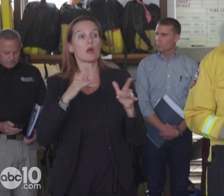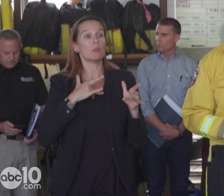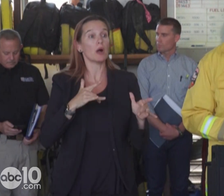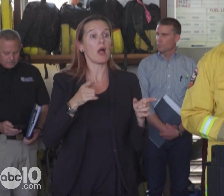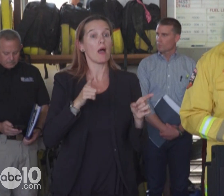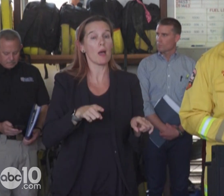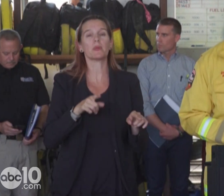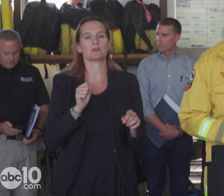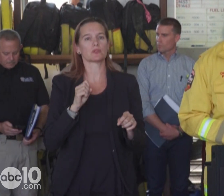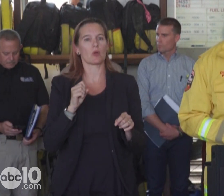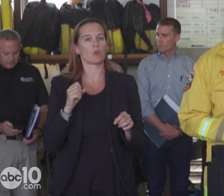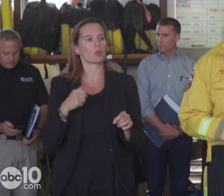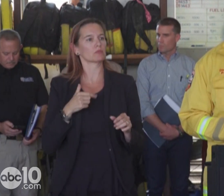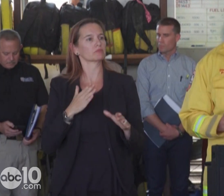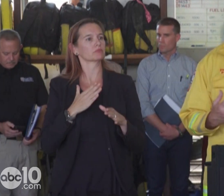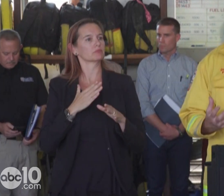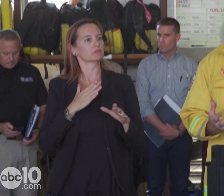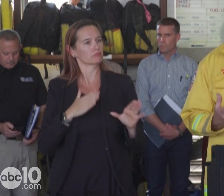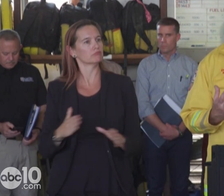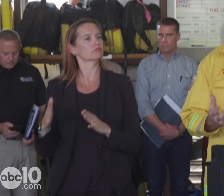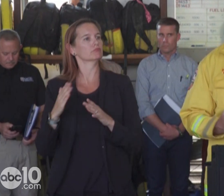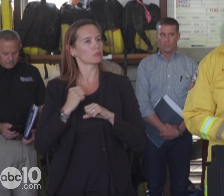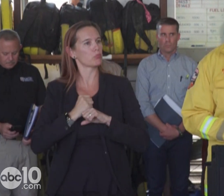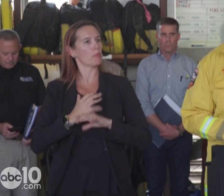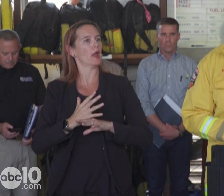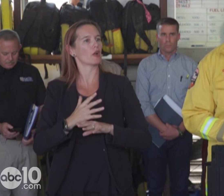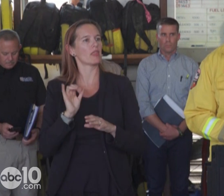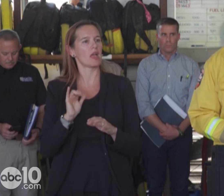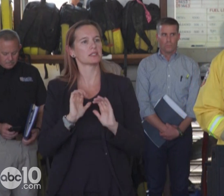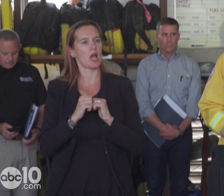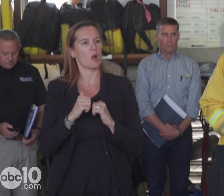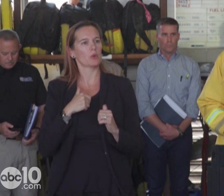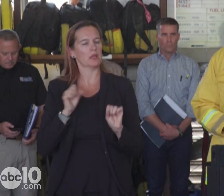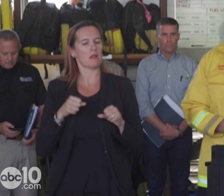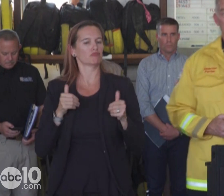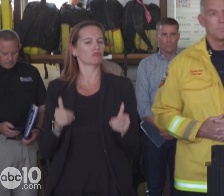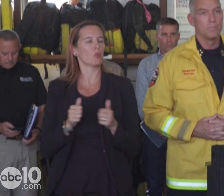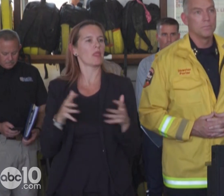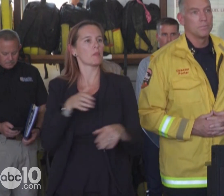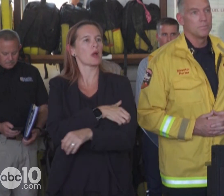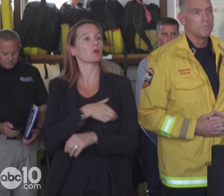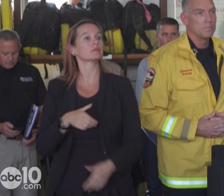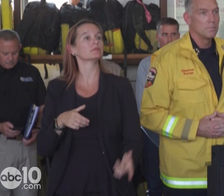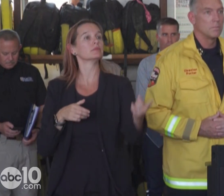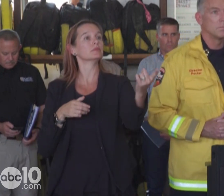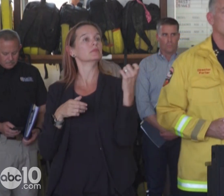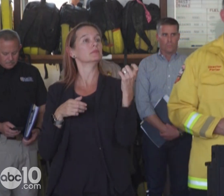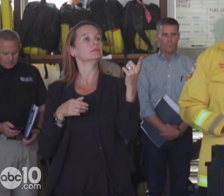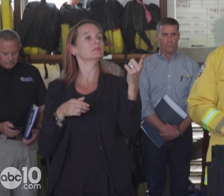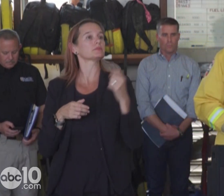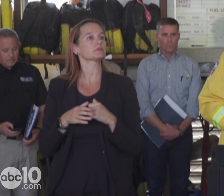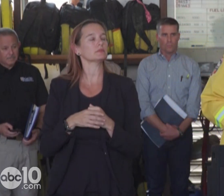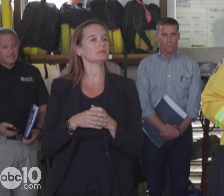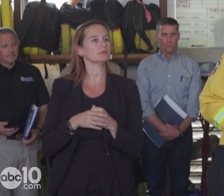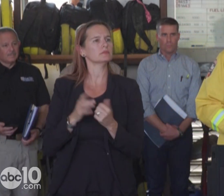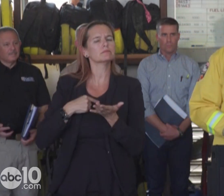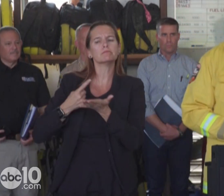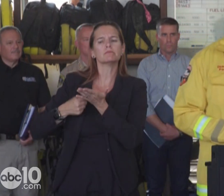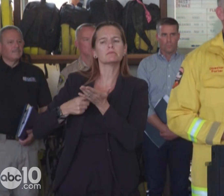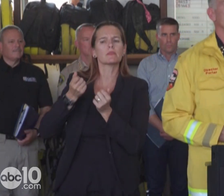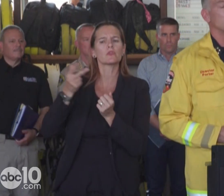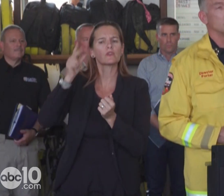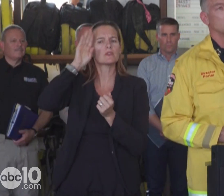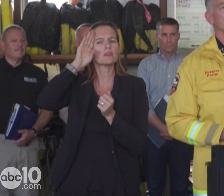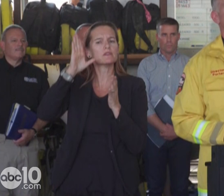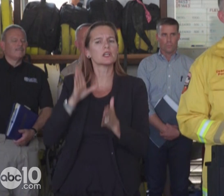have. And that is how we're getting around some of the power-related issues. Hey, Chief, I have a question. I was talking to a couple of firefighters the other day